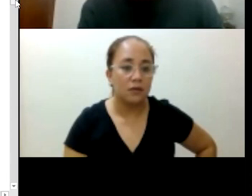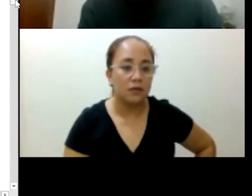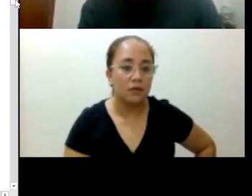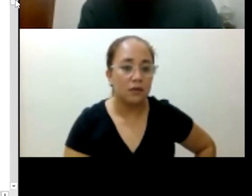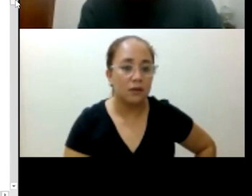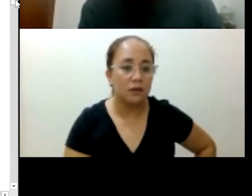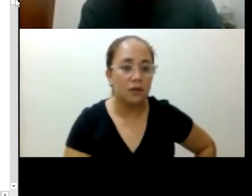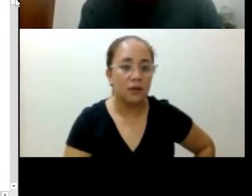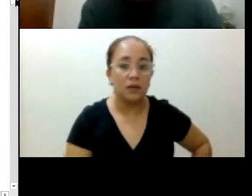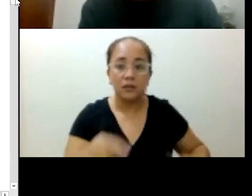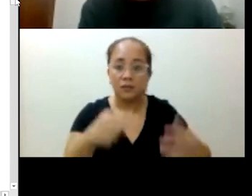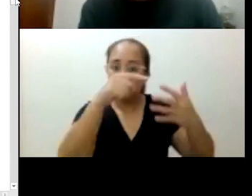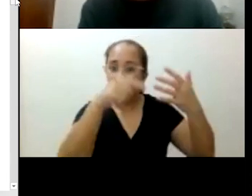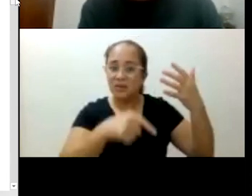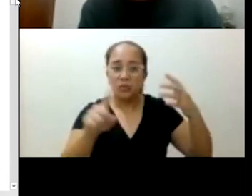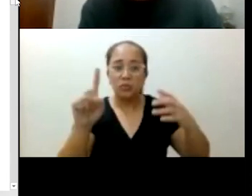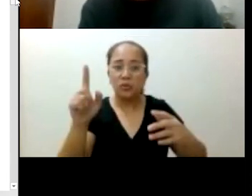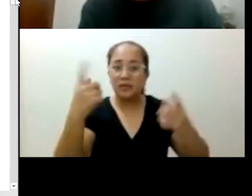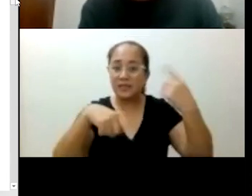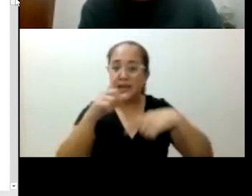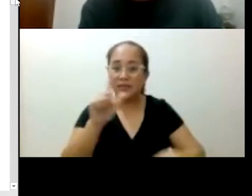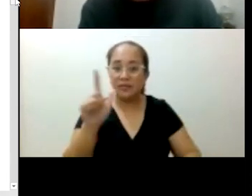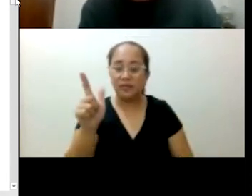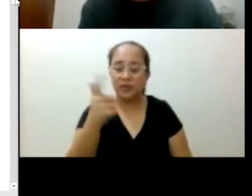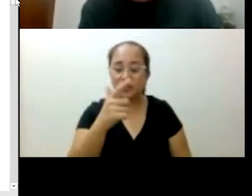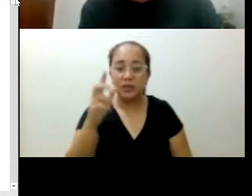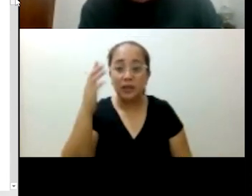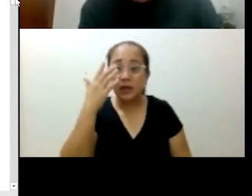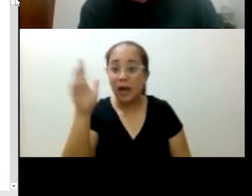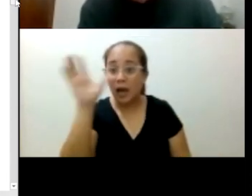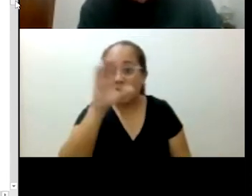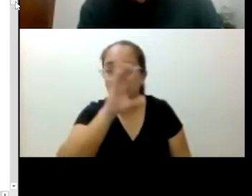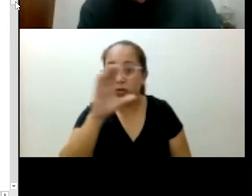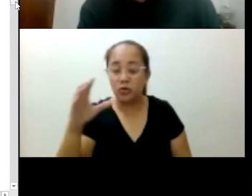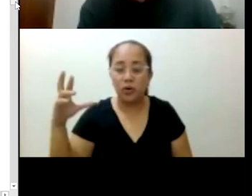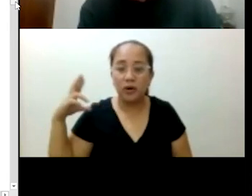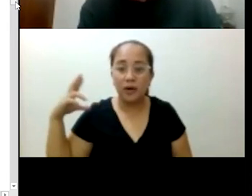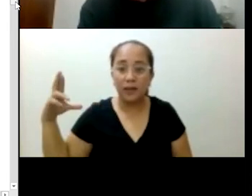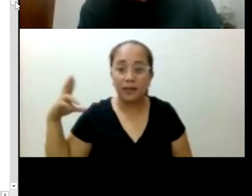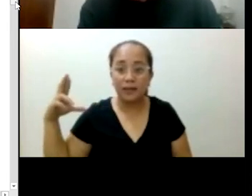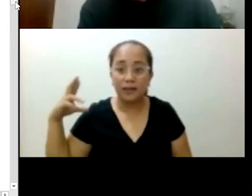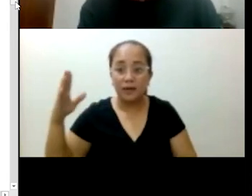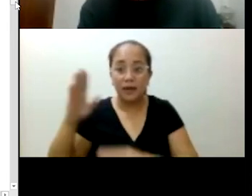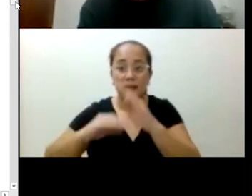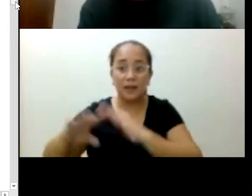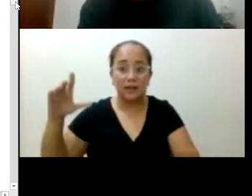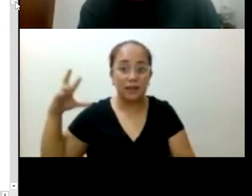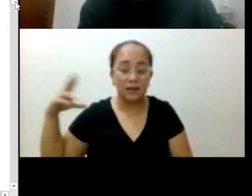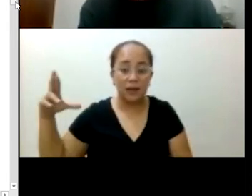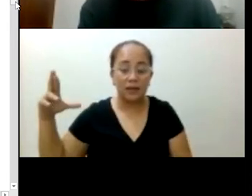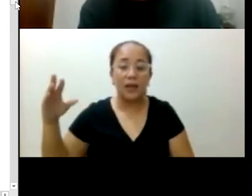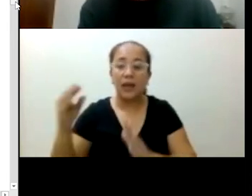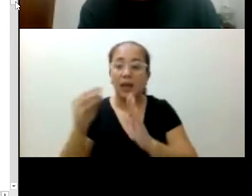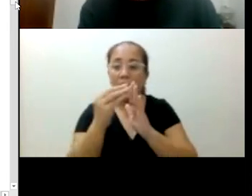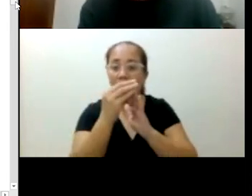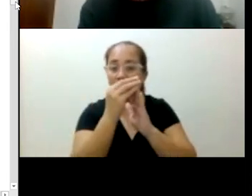Which of these signs goes first? Look for the right hand and the hand shape that